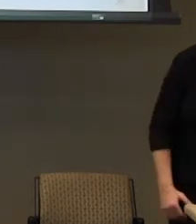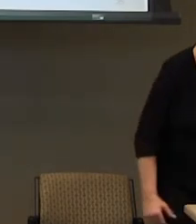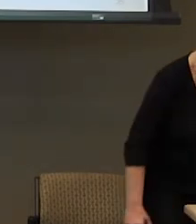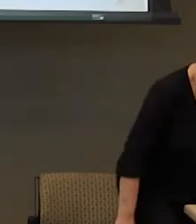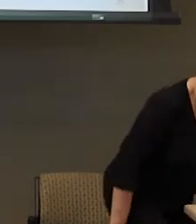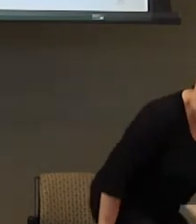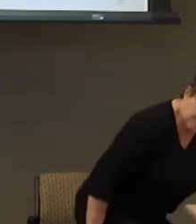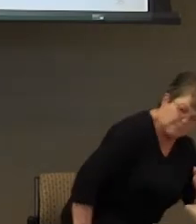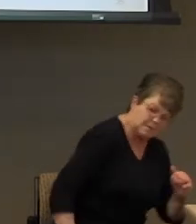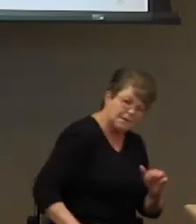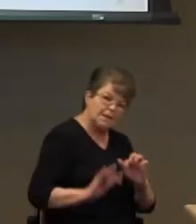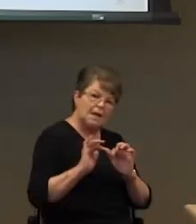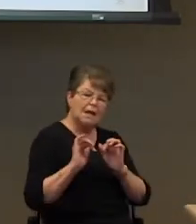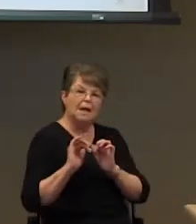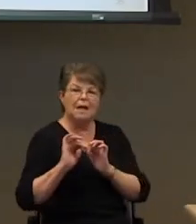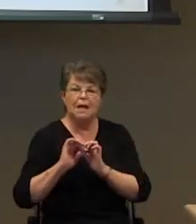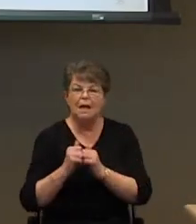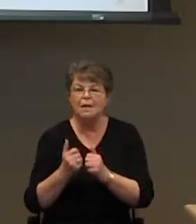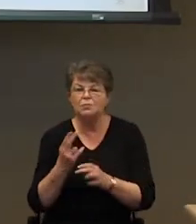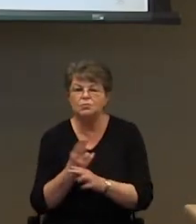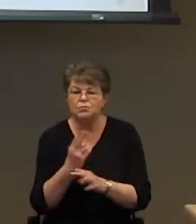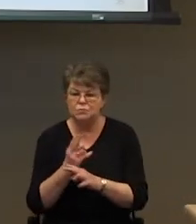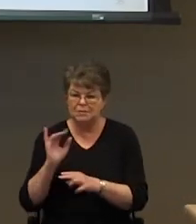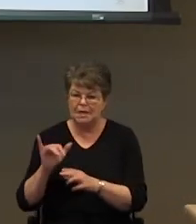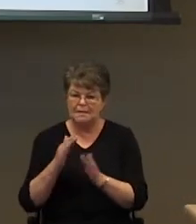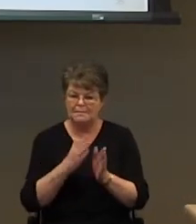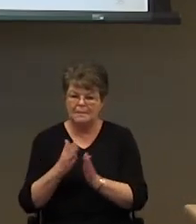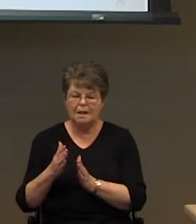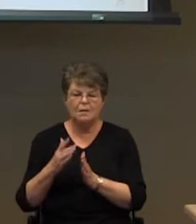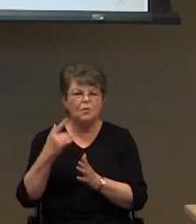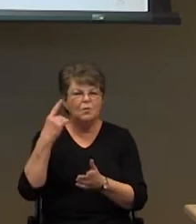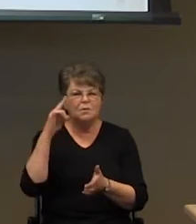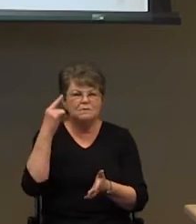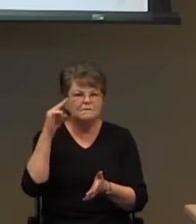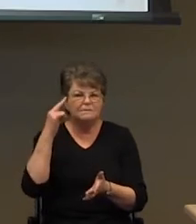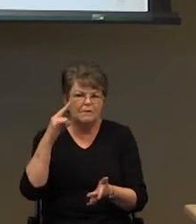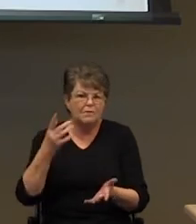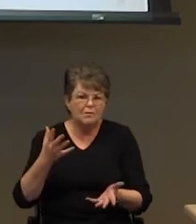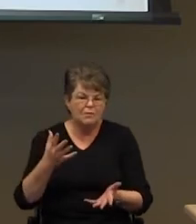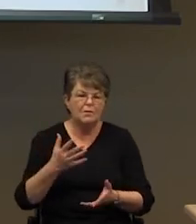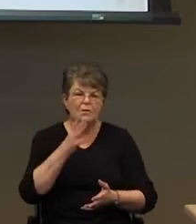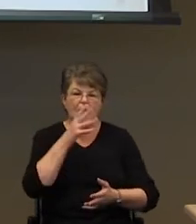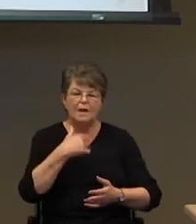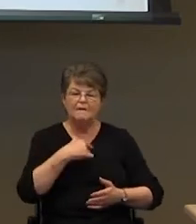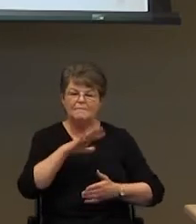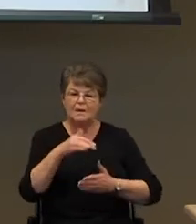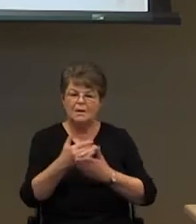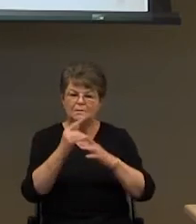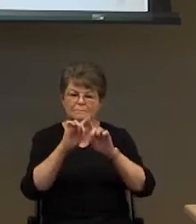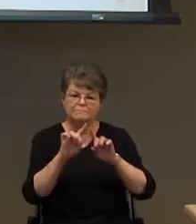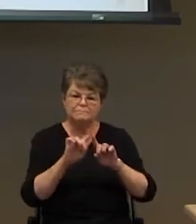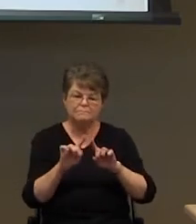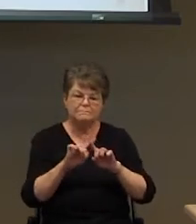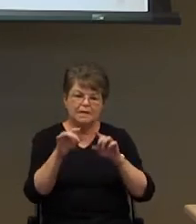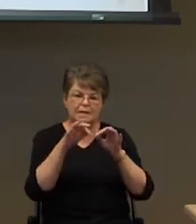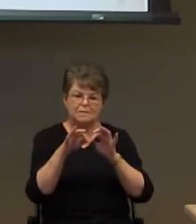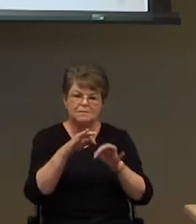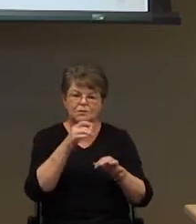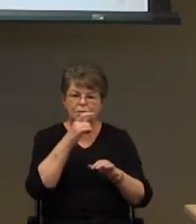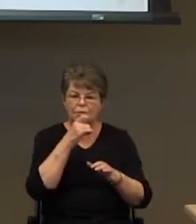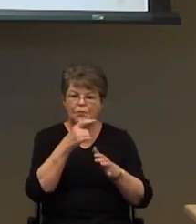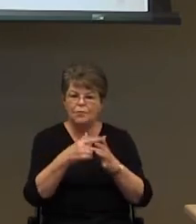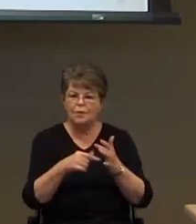it's going to be a large tome. Like I mentioned, it's going to have a lot of wonderful stuff in it. The implementation section is going to have all sorts of explanations to who, what, where, when,